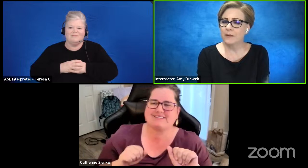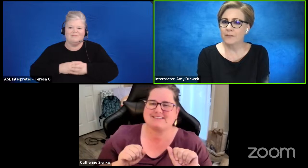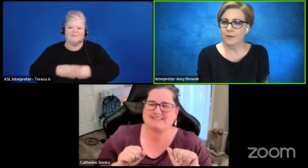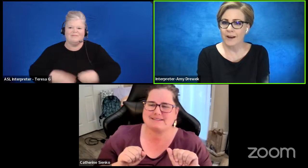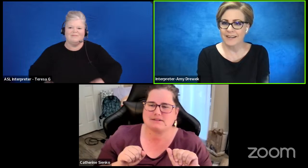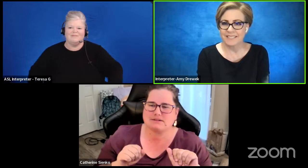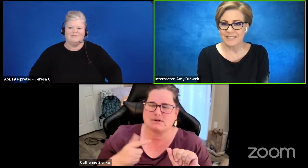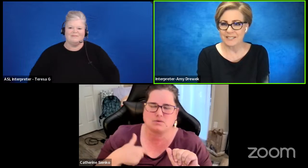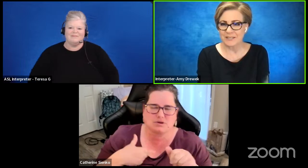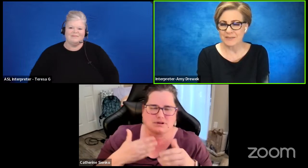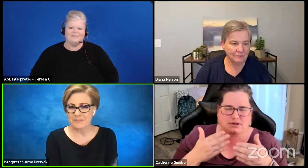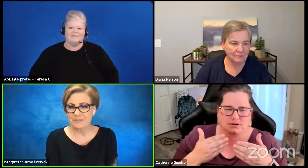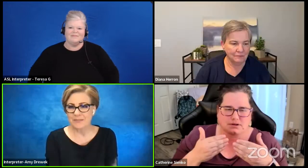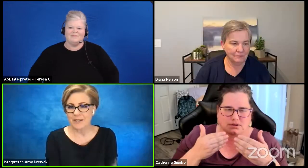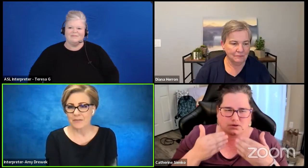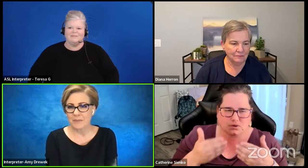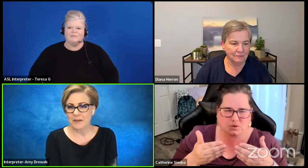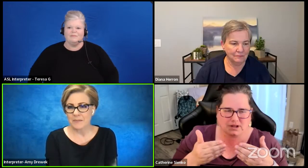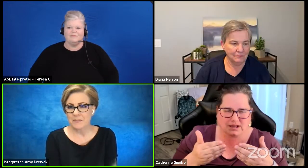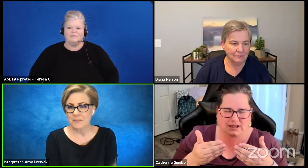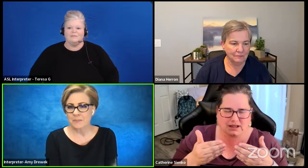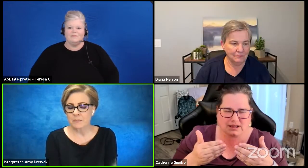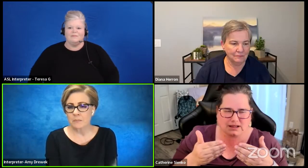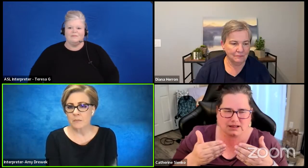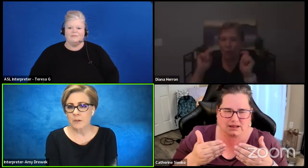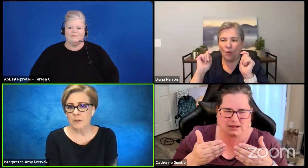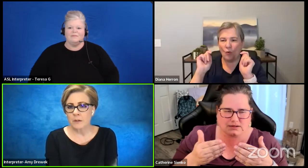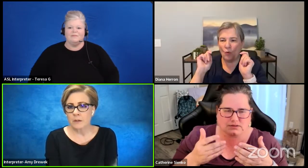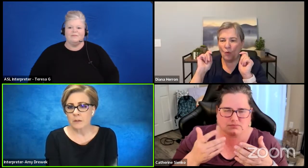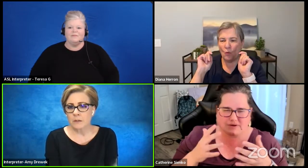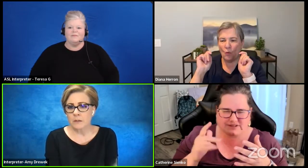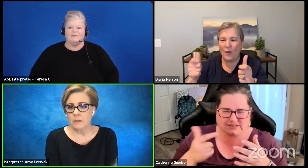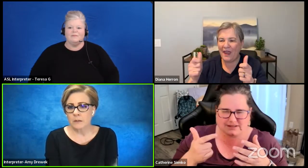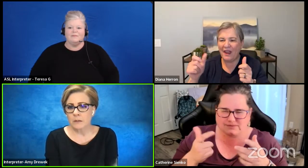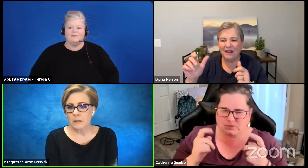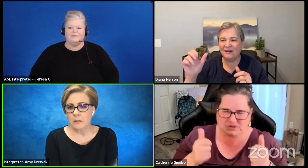My brain's a bit fried here. Forgive me.